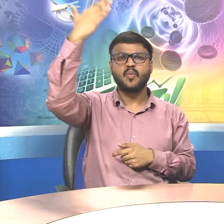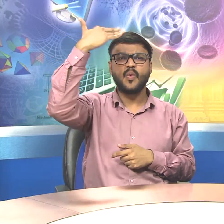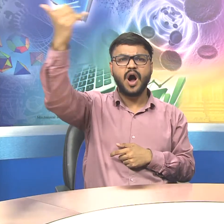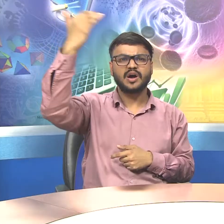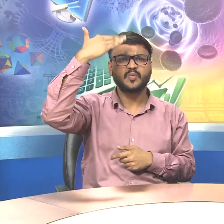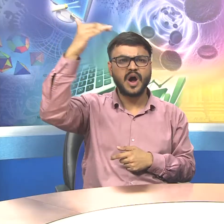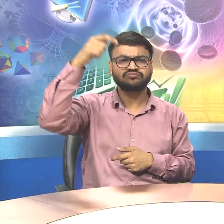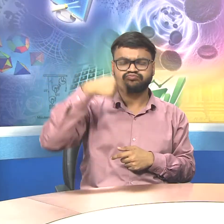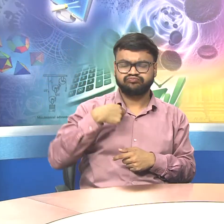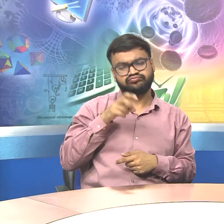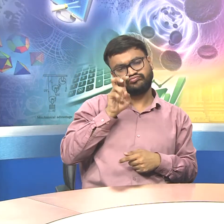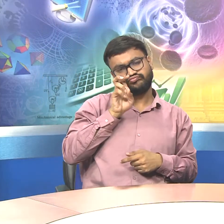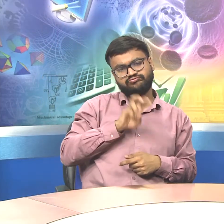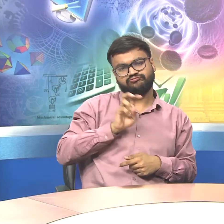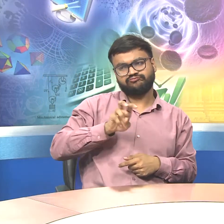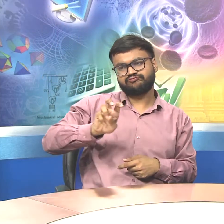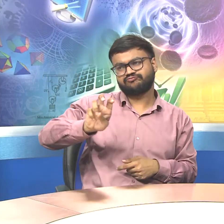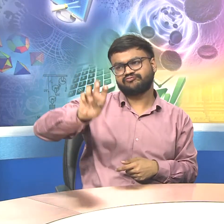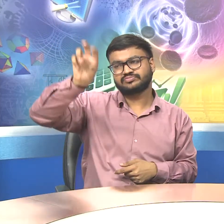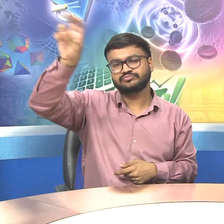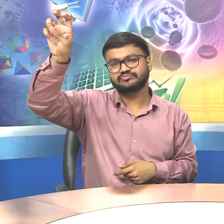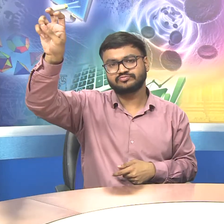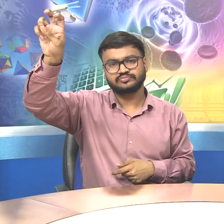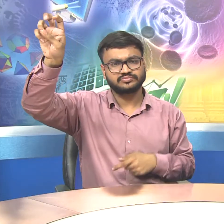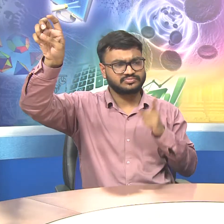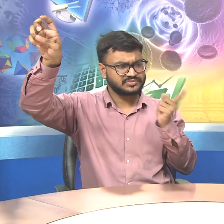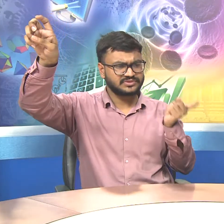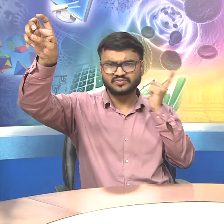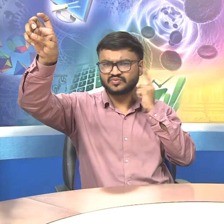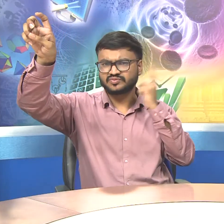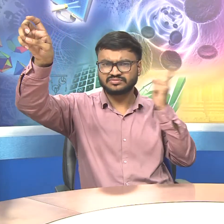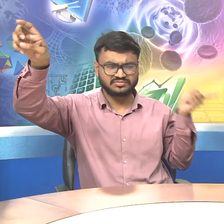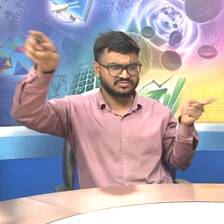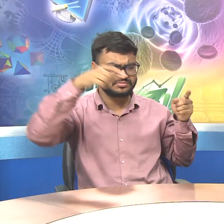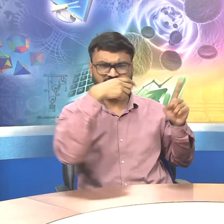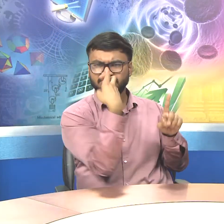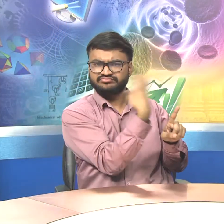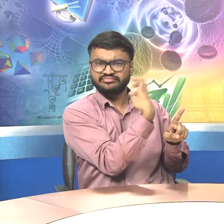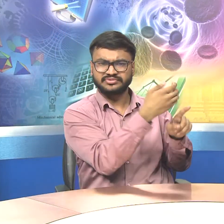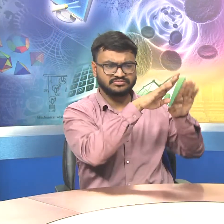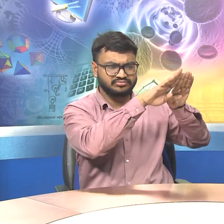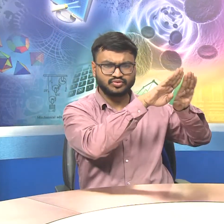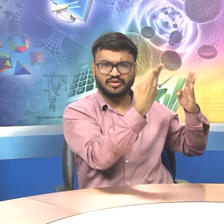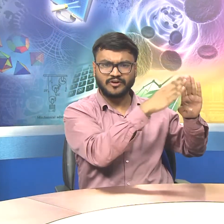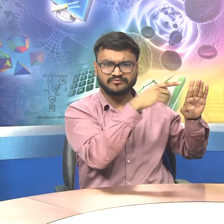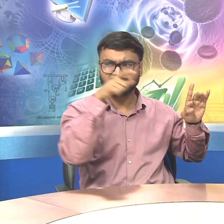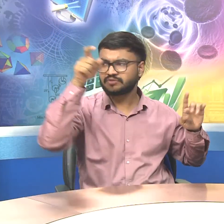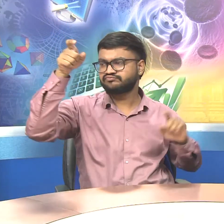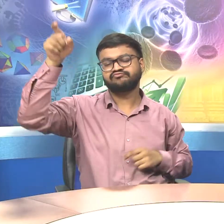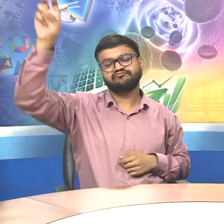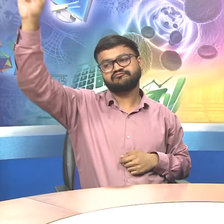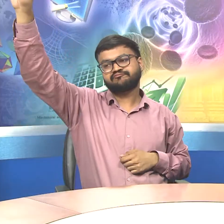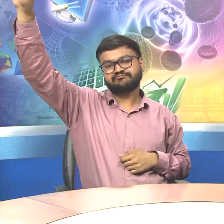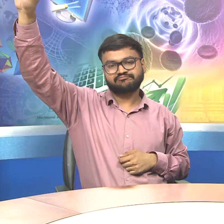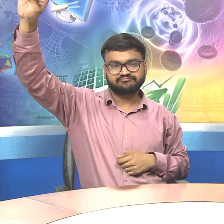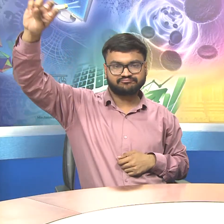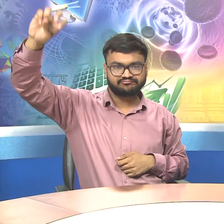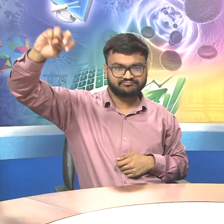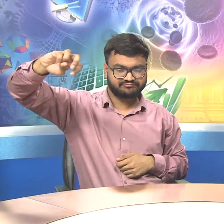Example, I was staying at the home and mom called me from upstairs,